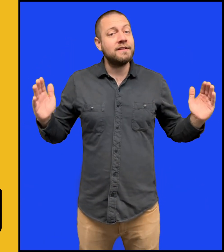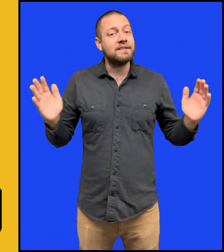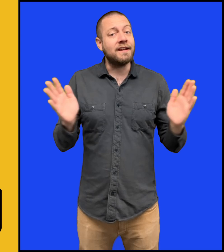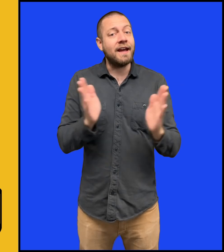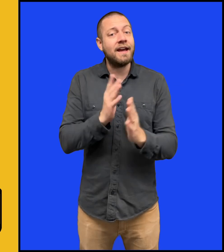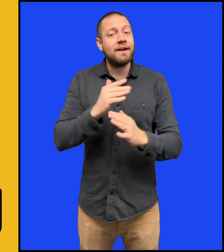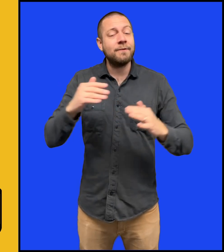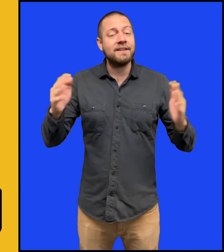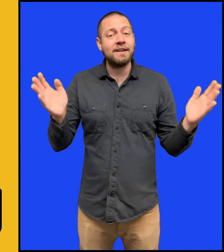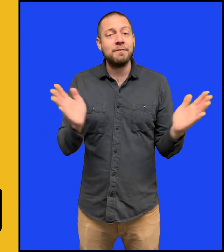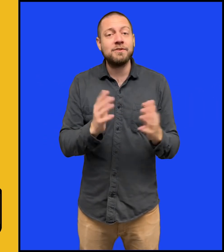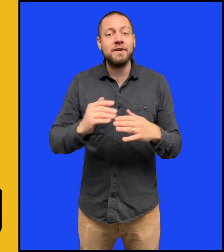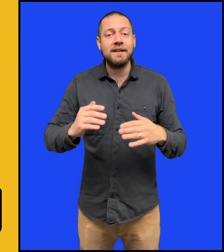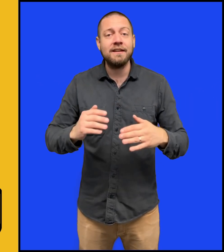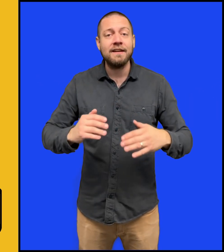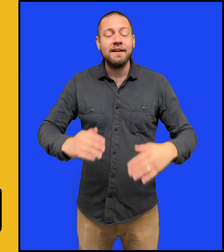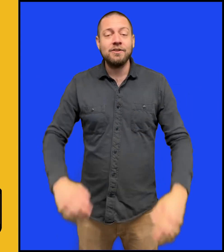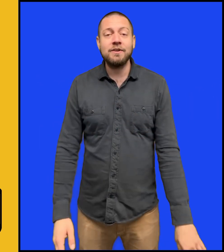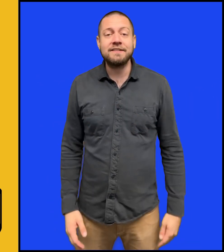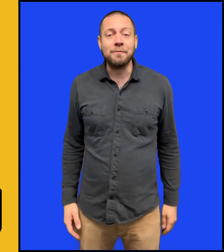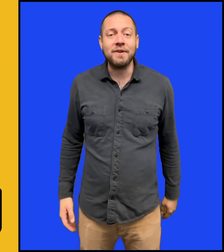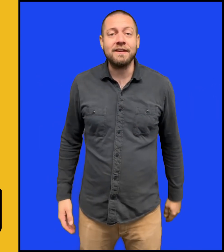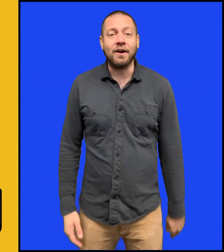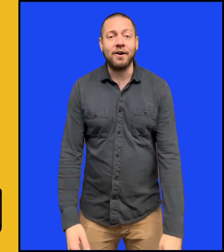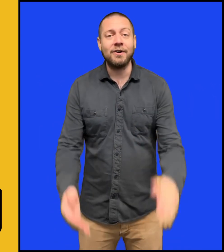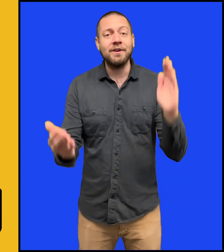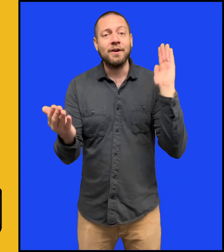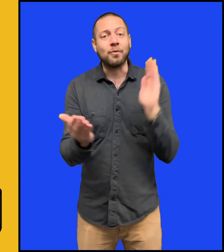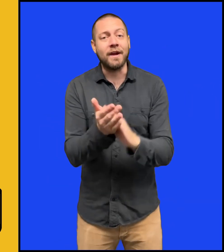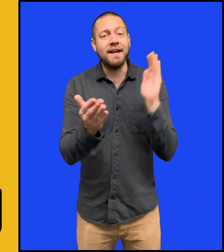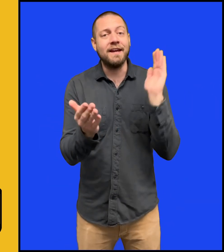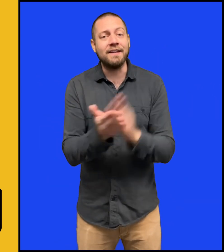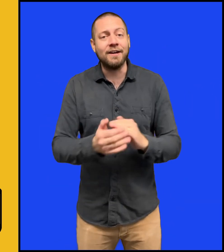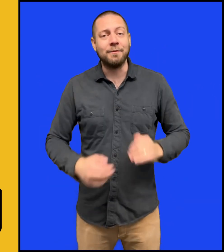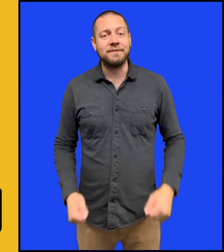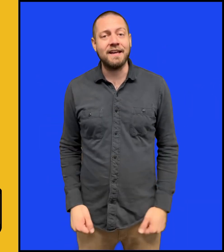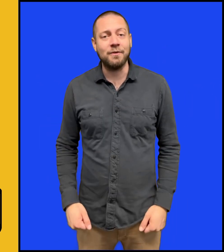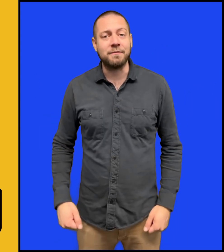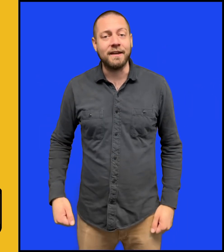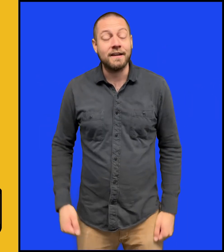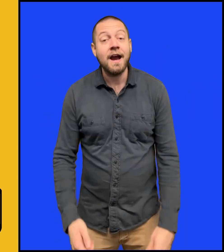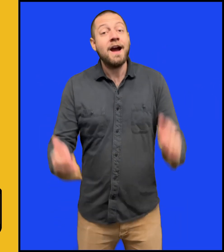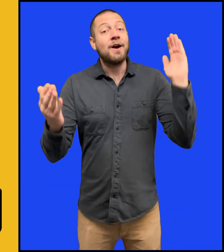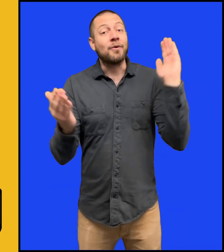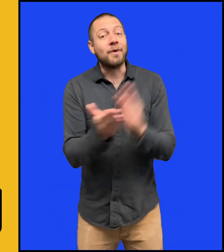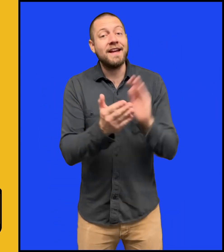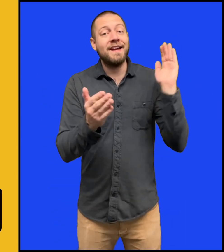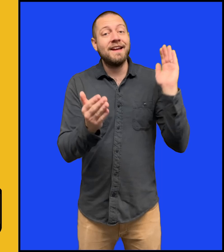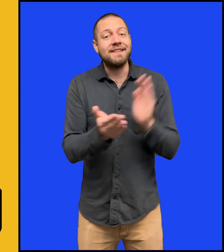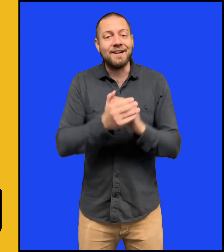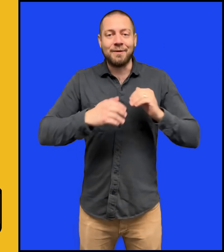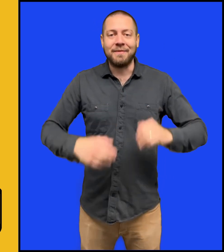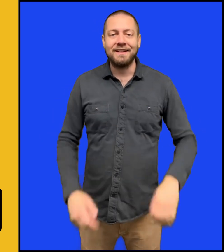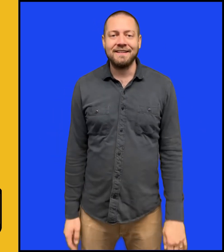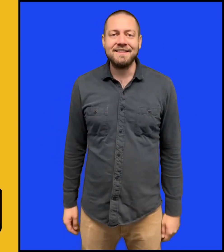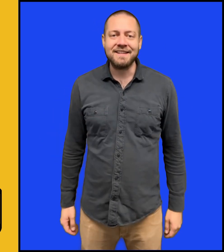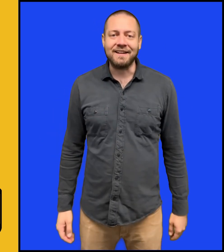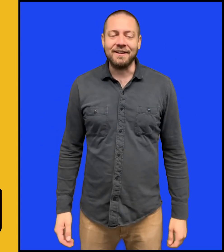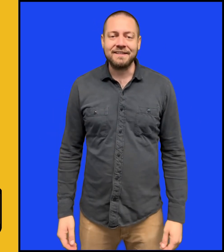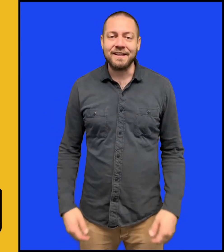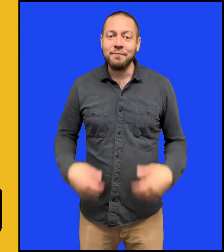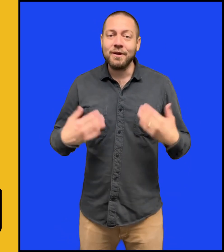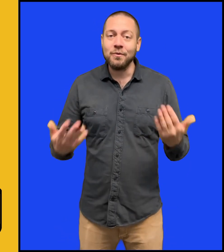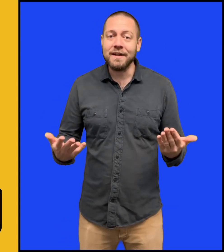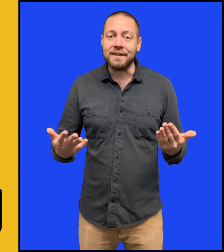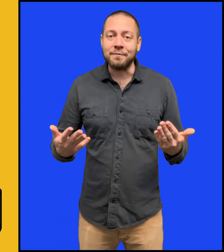long ones, and everything in between, you get something called rhythm. Say it with me. Rhythm. Let's take a